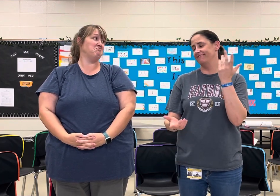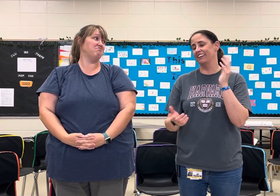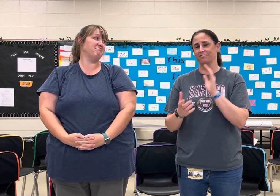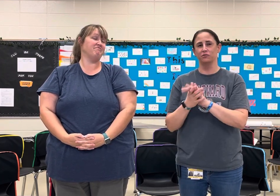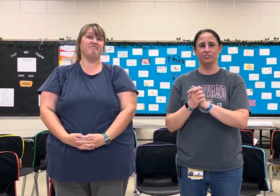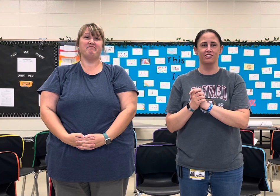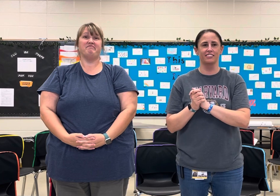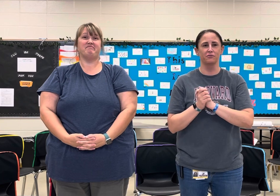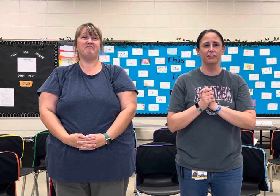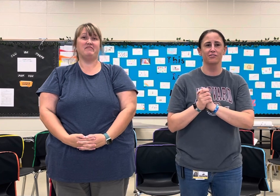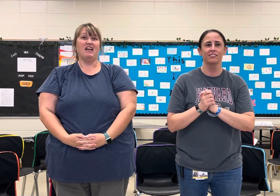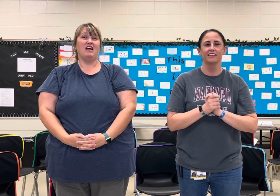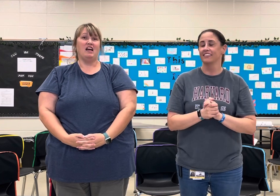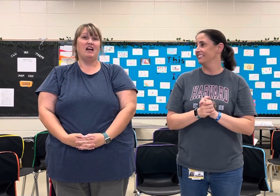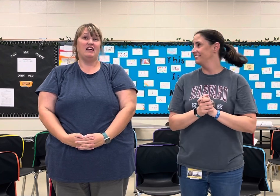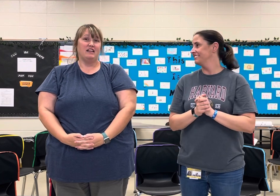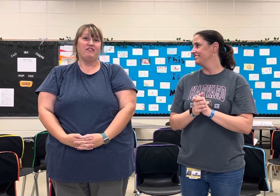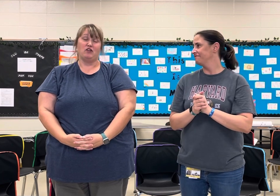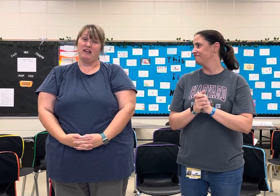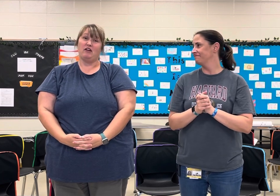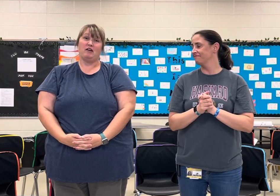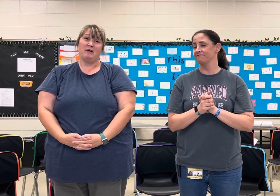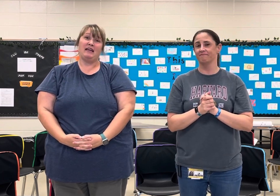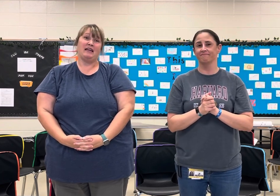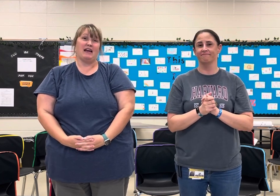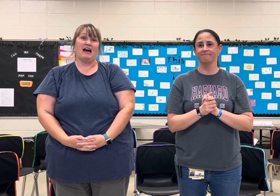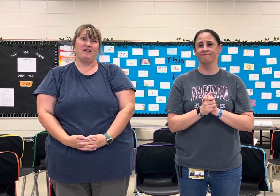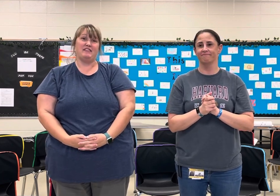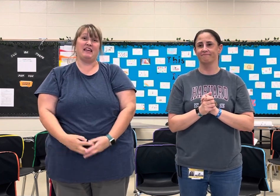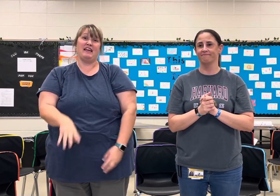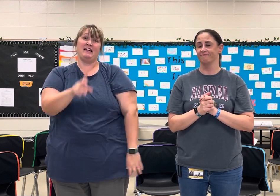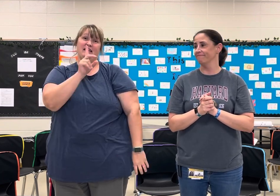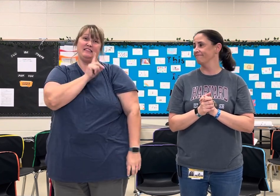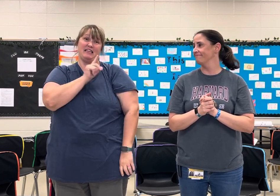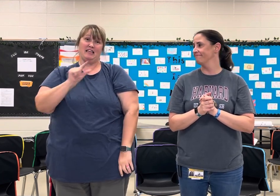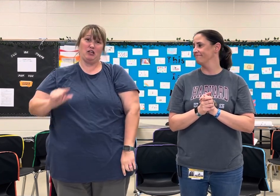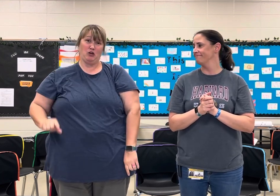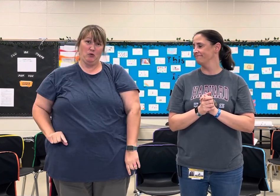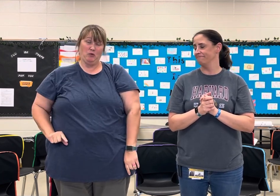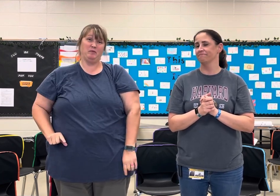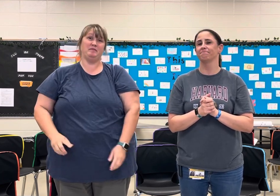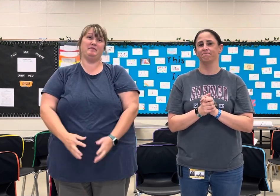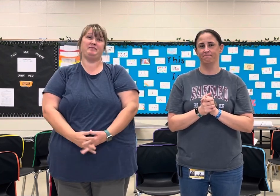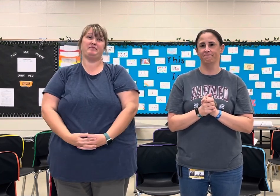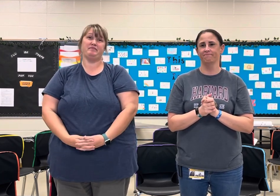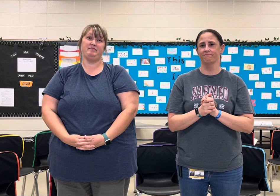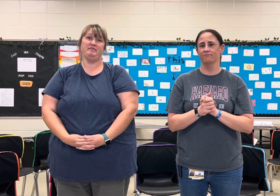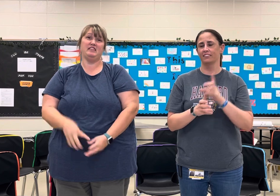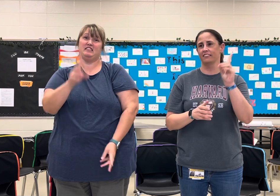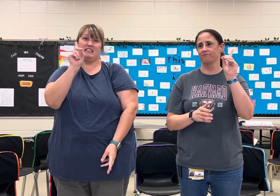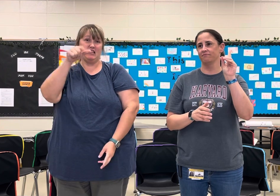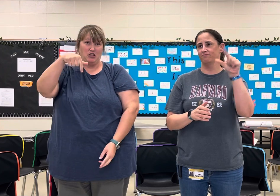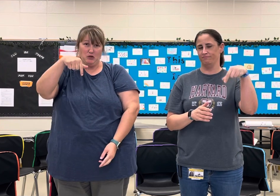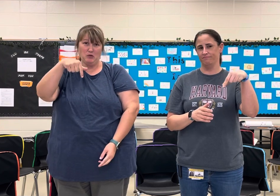Yeah, we'll just stick with those. For Dairy Queen, I have seen DQ. And DQ.